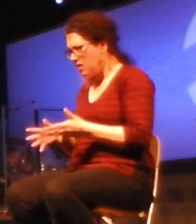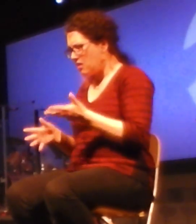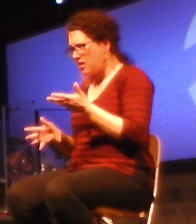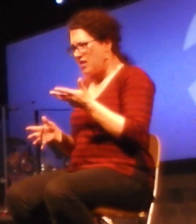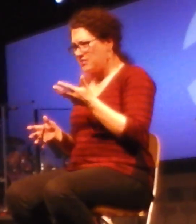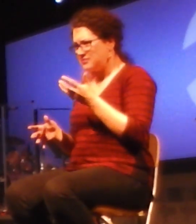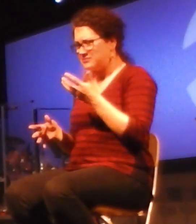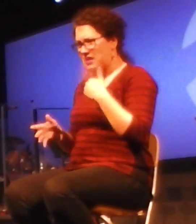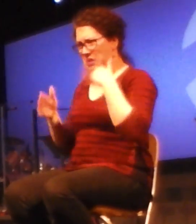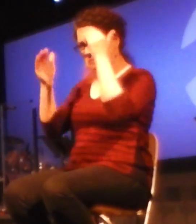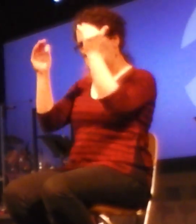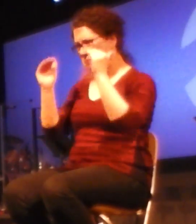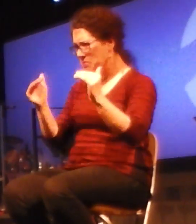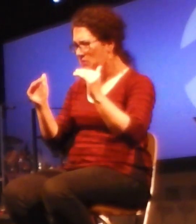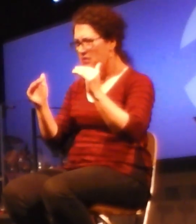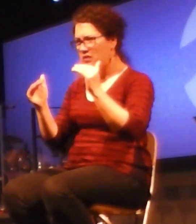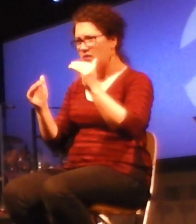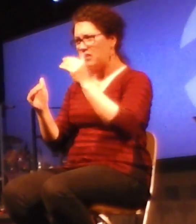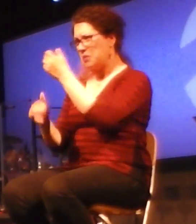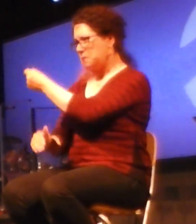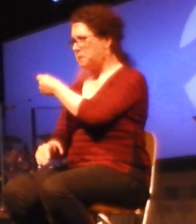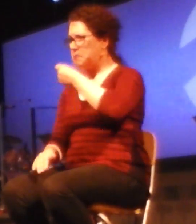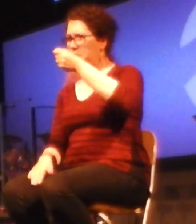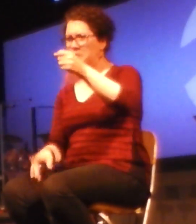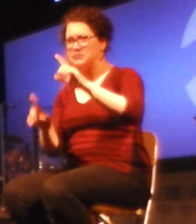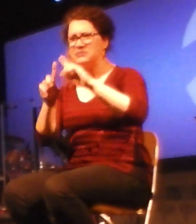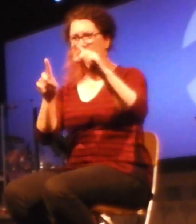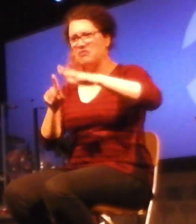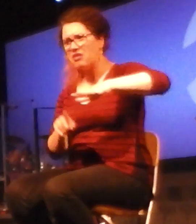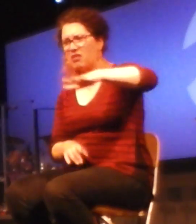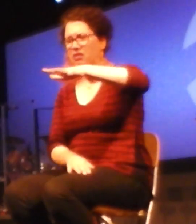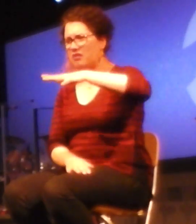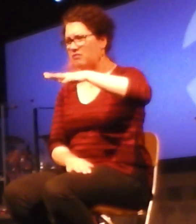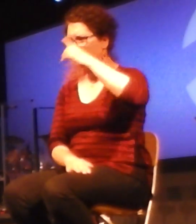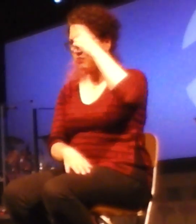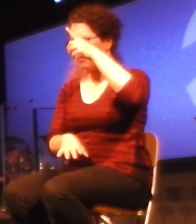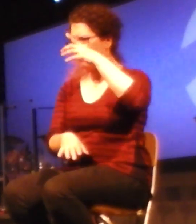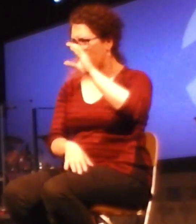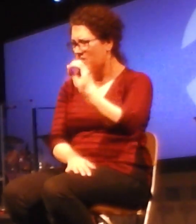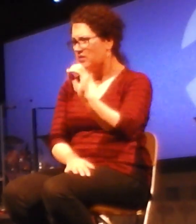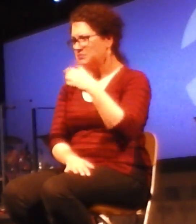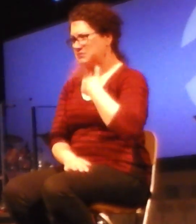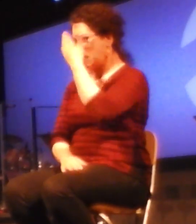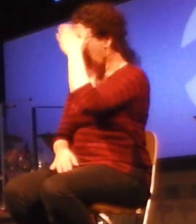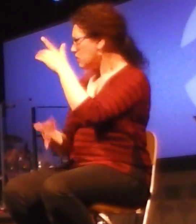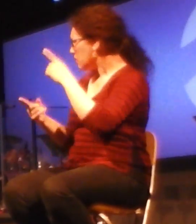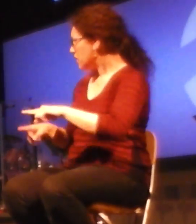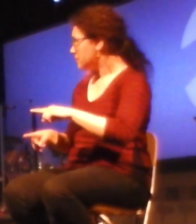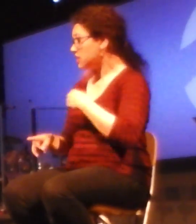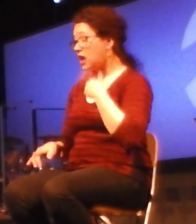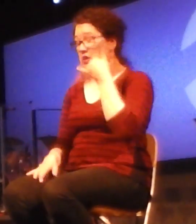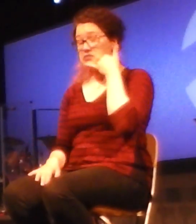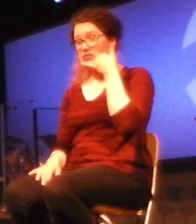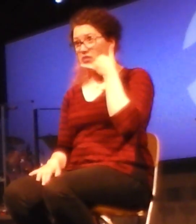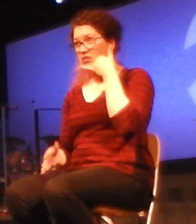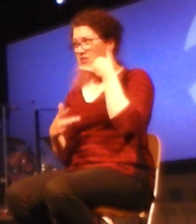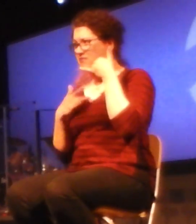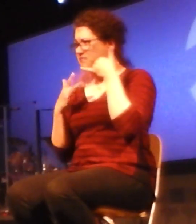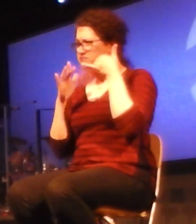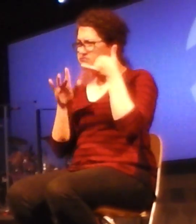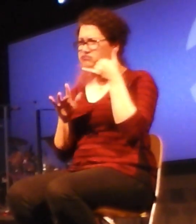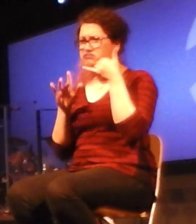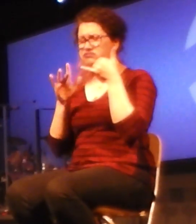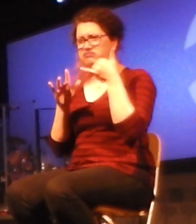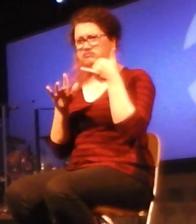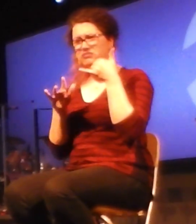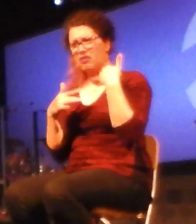got demoted. They moved me to this different department, and I don't know what happened. And so I was like, I felt terrible for my dad. I was